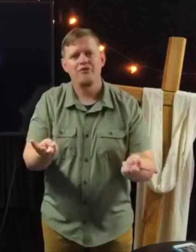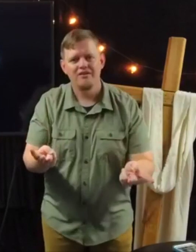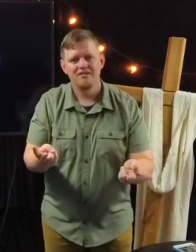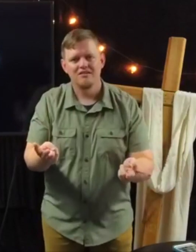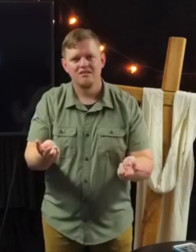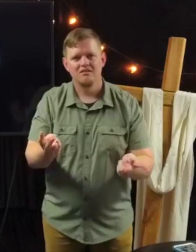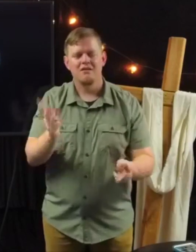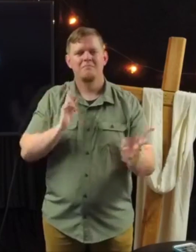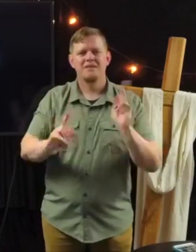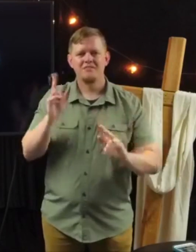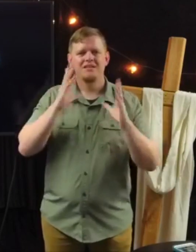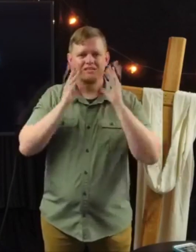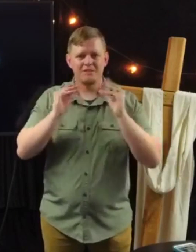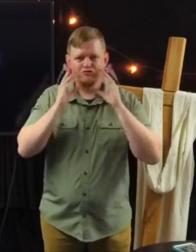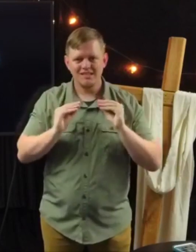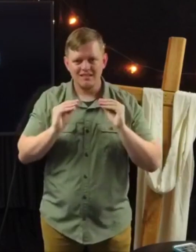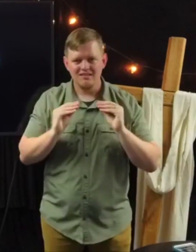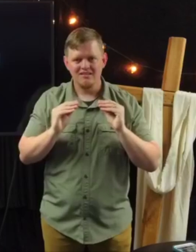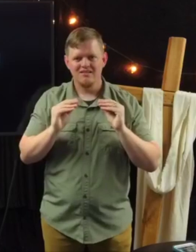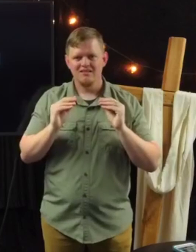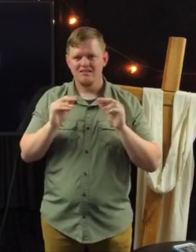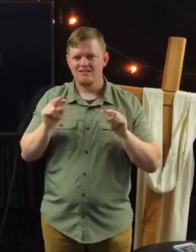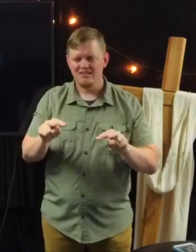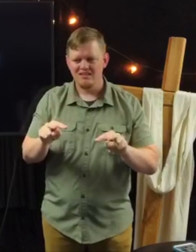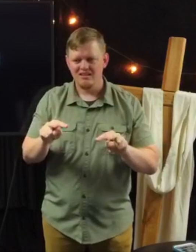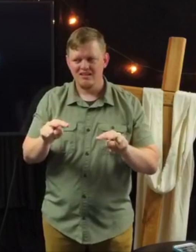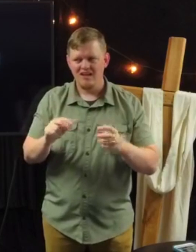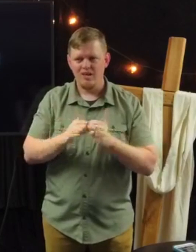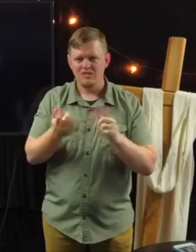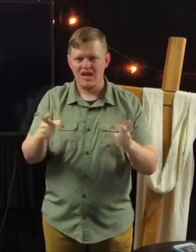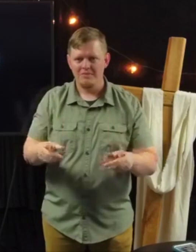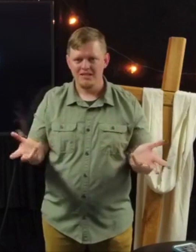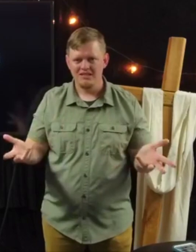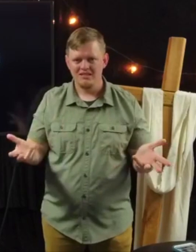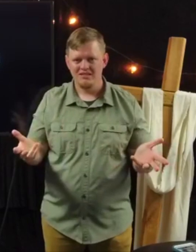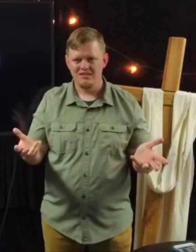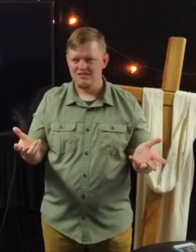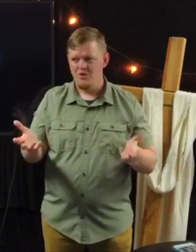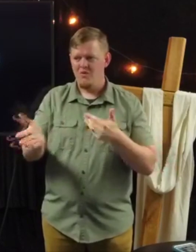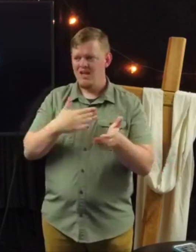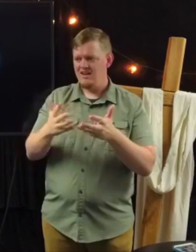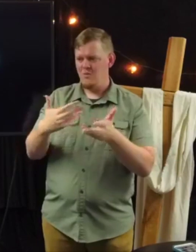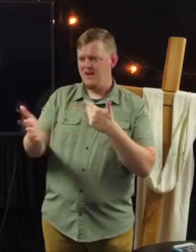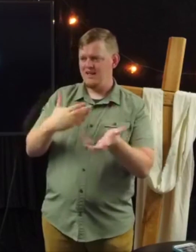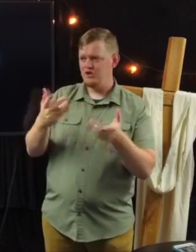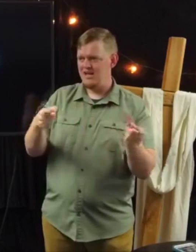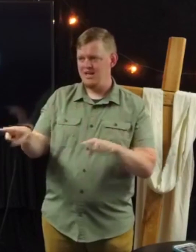People saw it. People witnessed a miracle. People experienced and wondered how that happened.